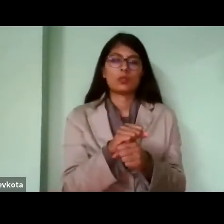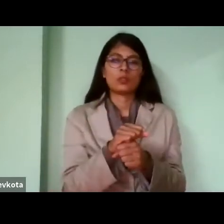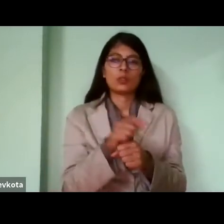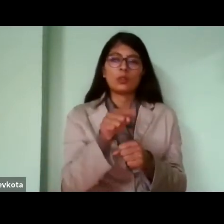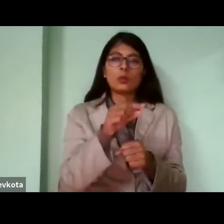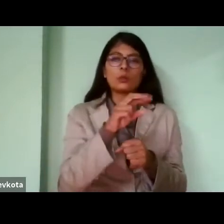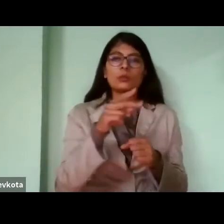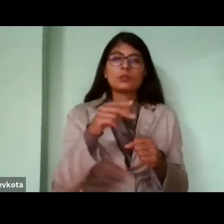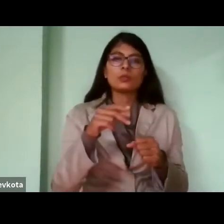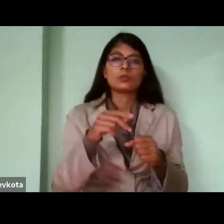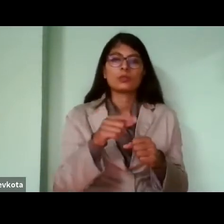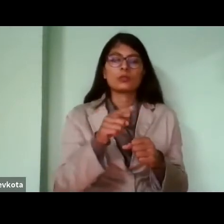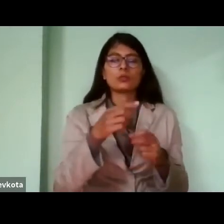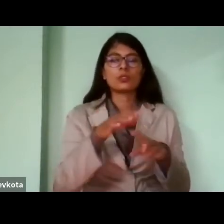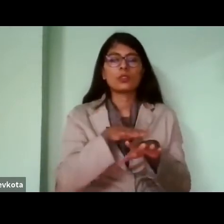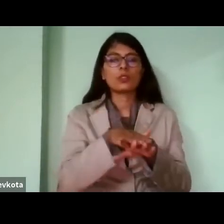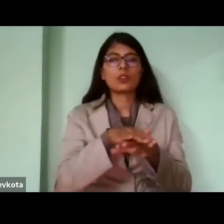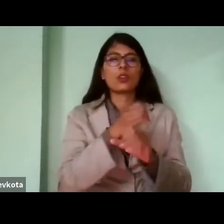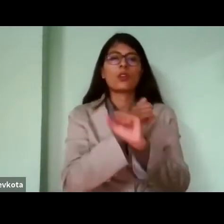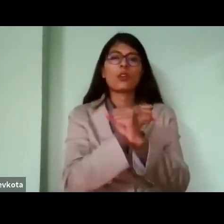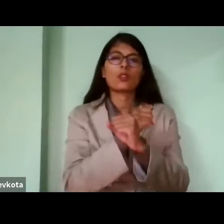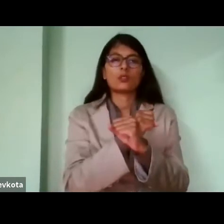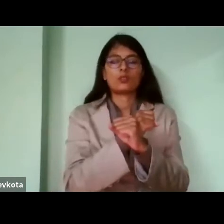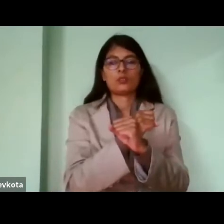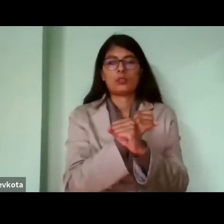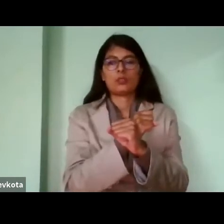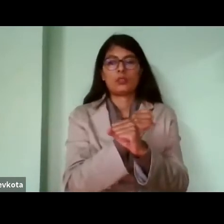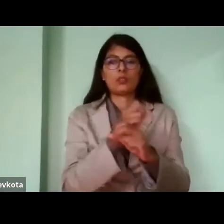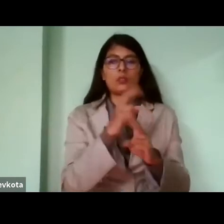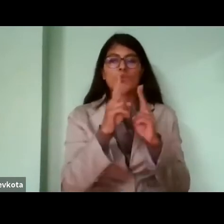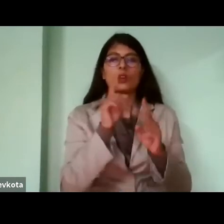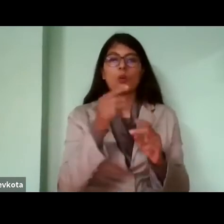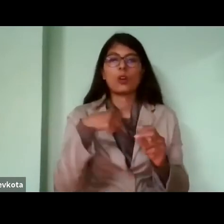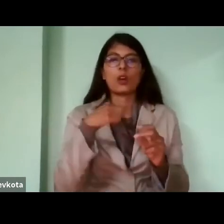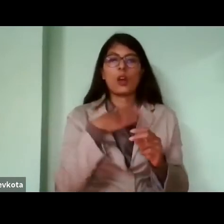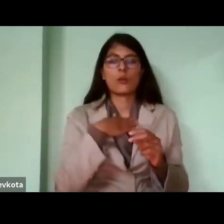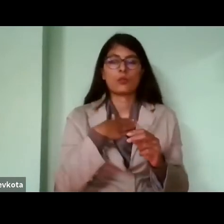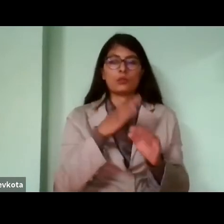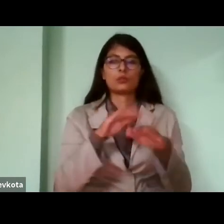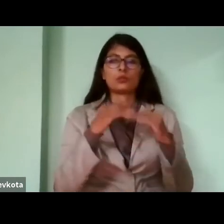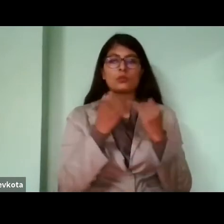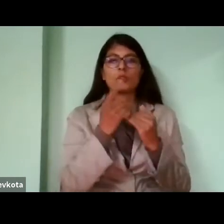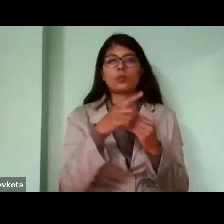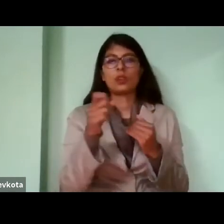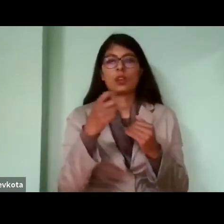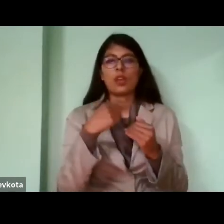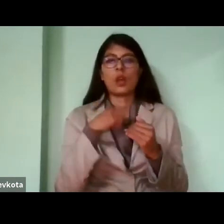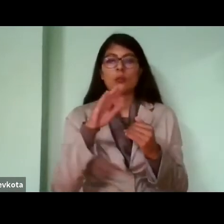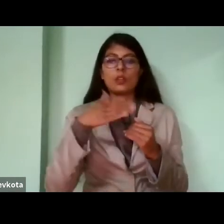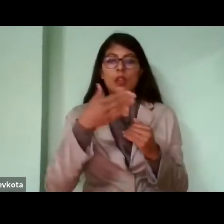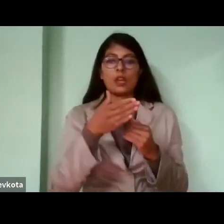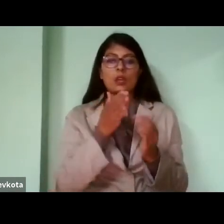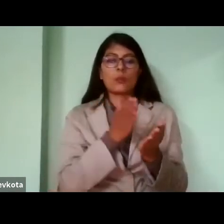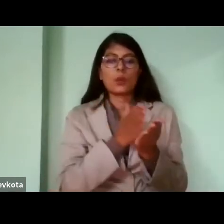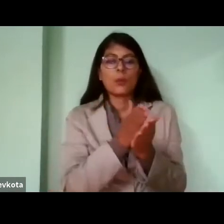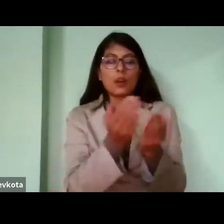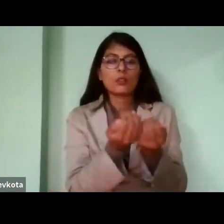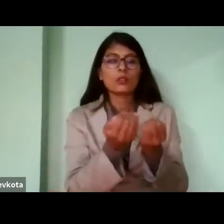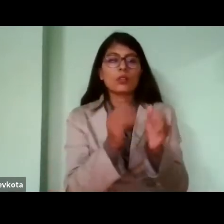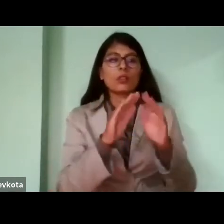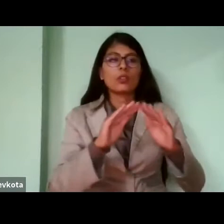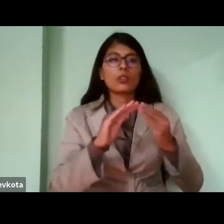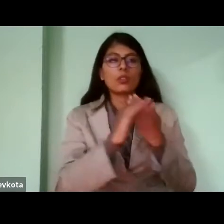is incredibly dangerous for my community. We are being treated differently, and that's what